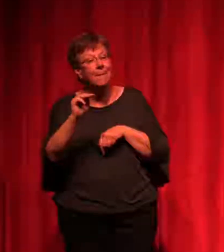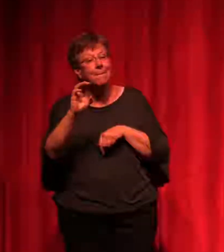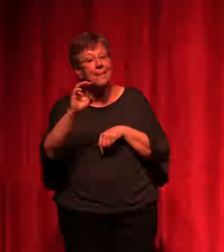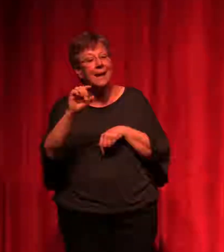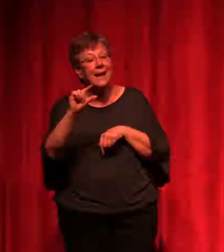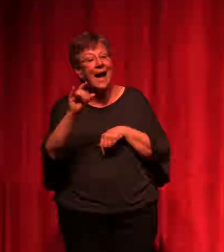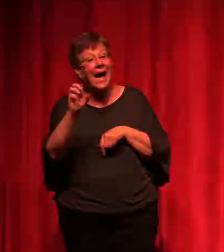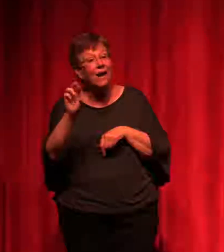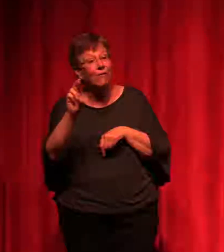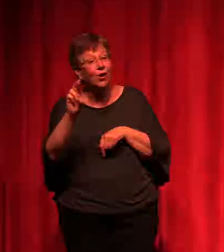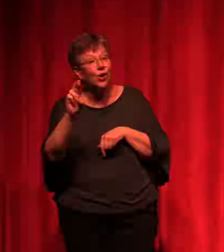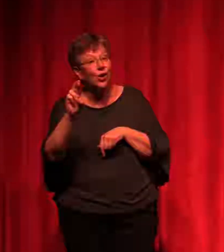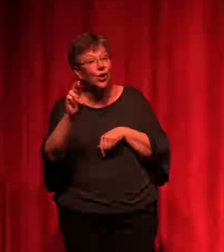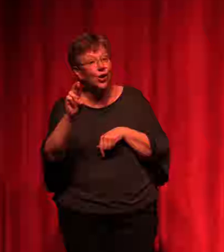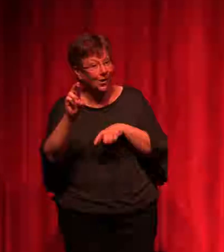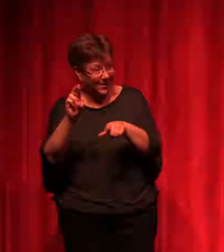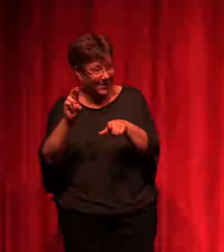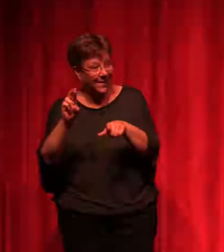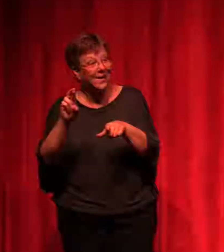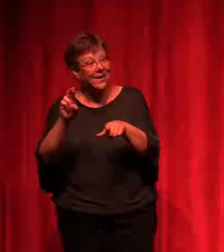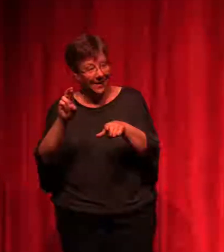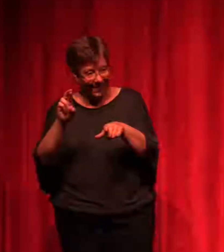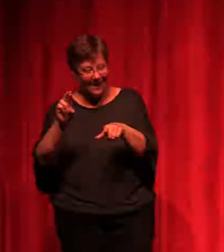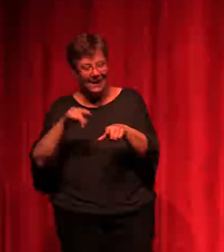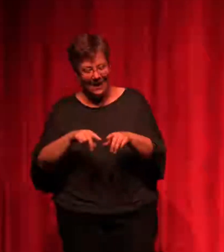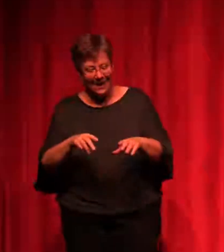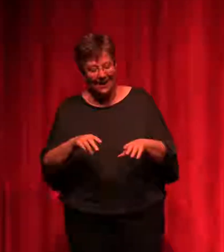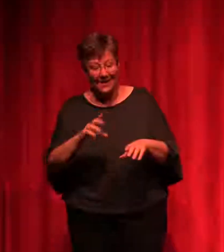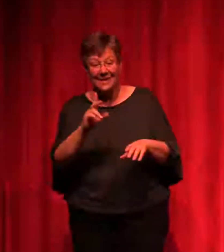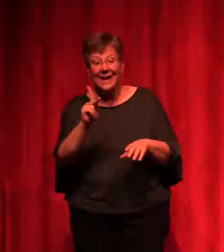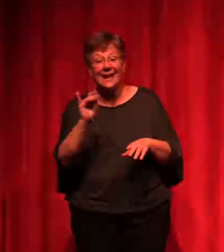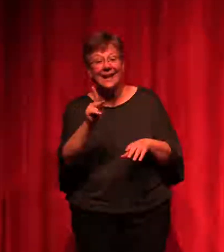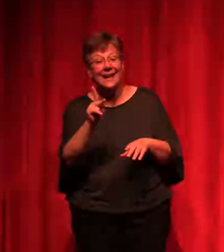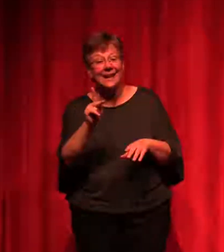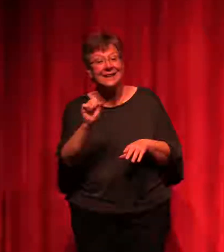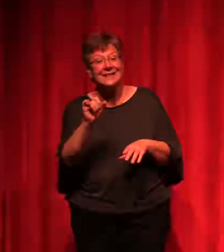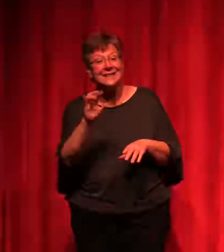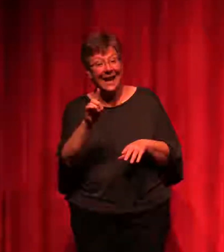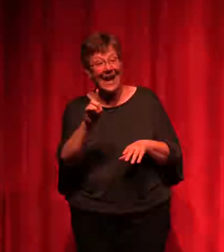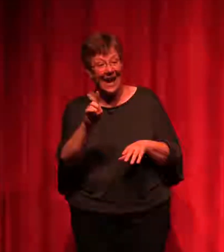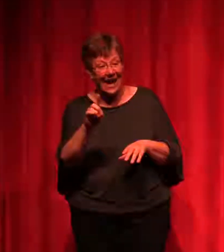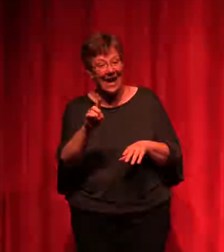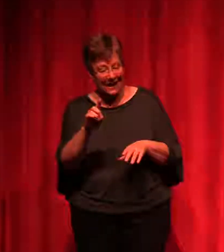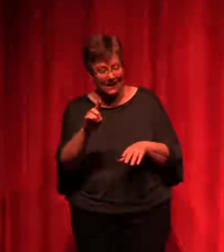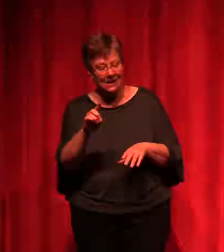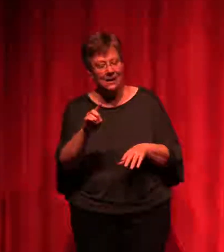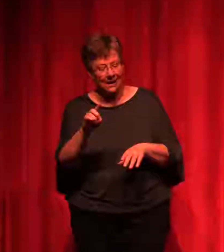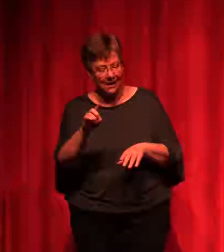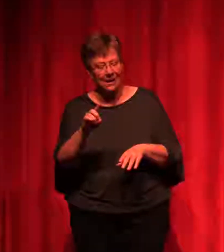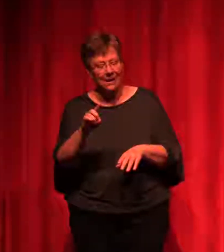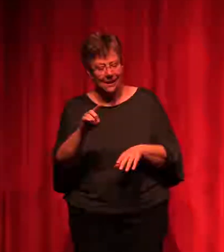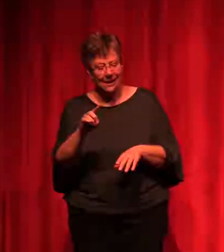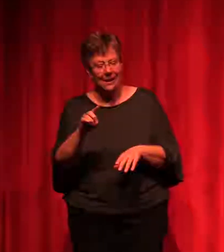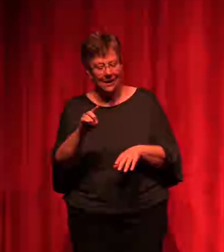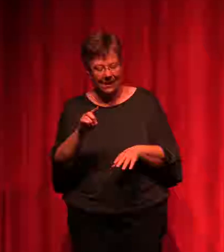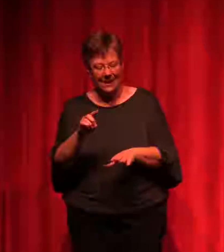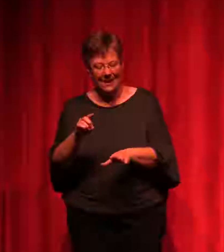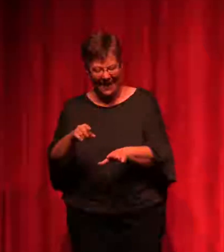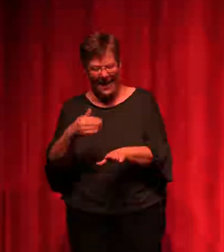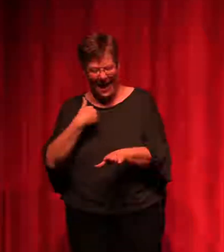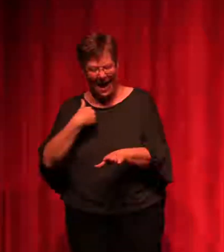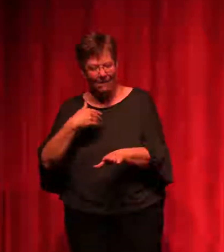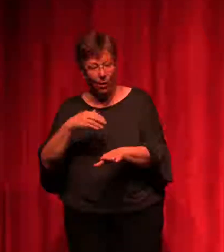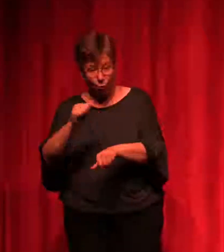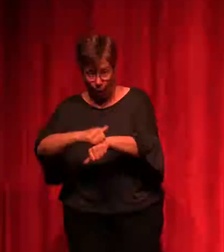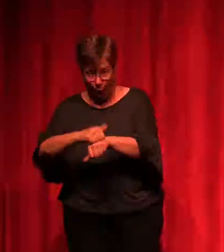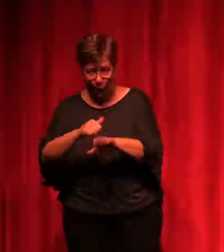And if you put the kickstand down on a flat rock, you can lift the bike up on the kickstand, and he laid on the ground and pushed it